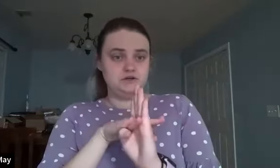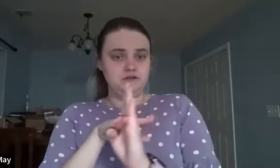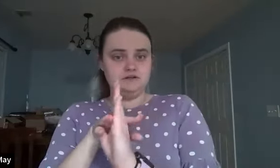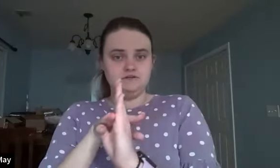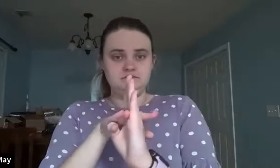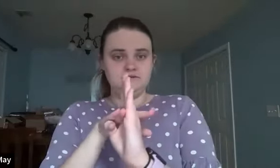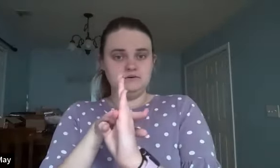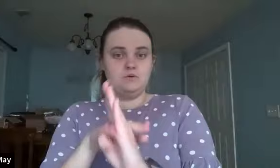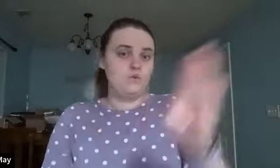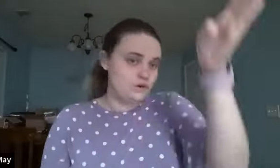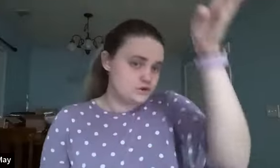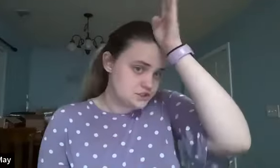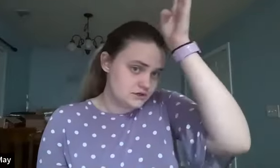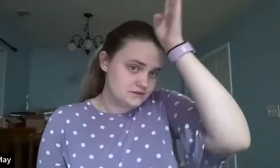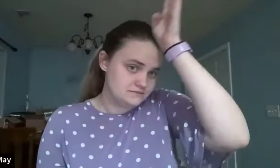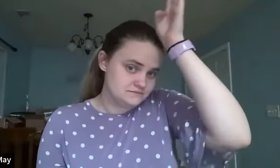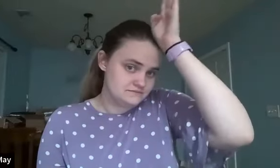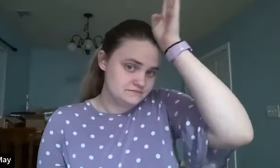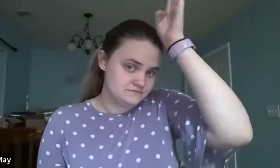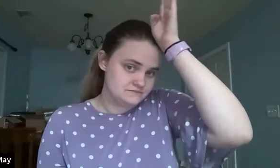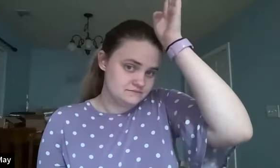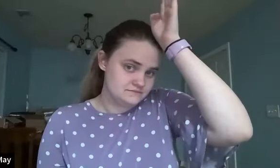Shark or shark.